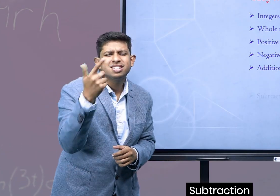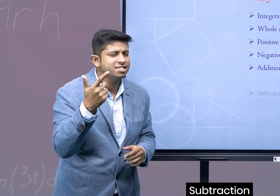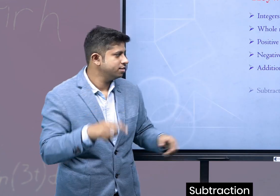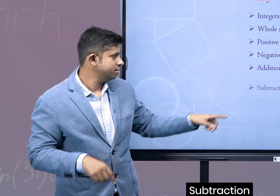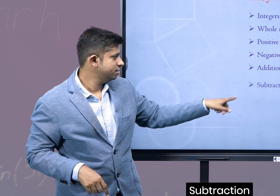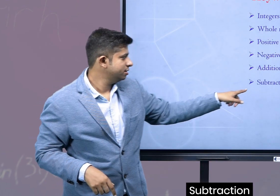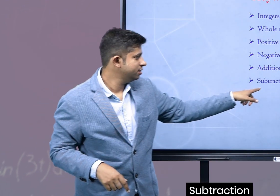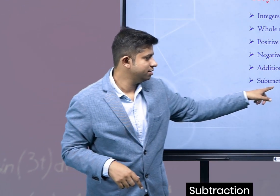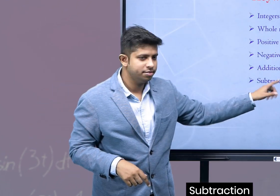subtraction,